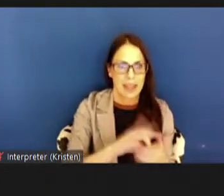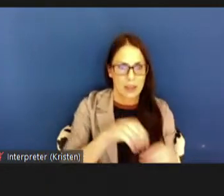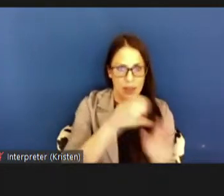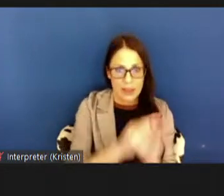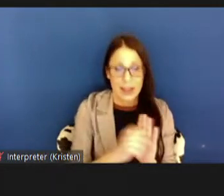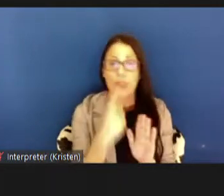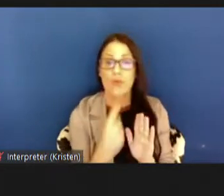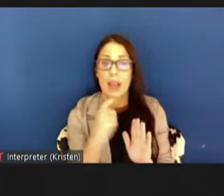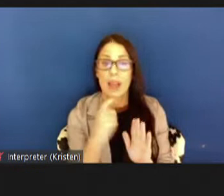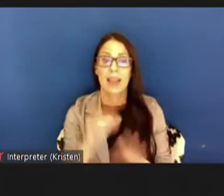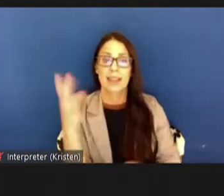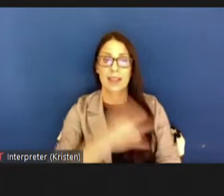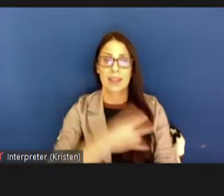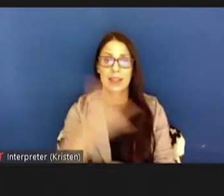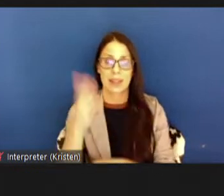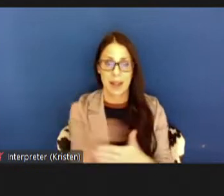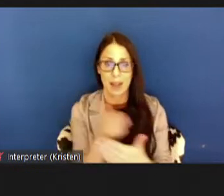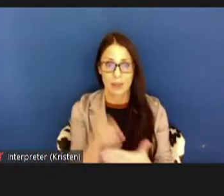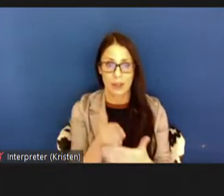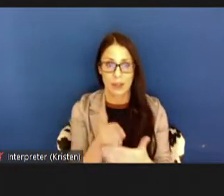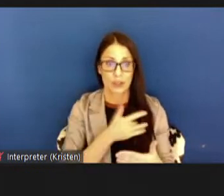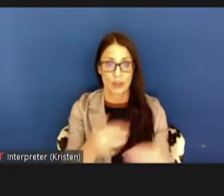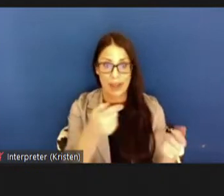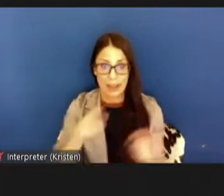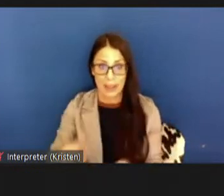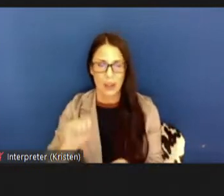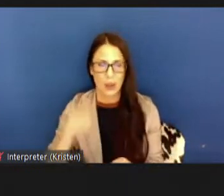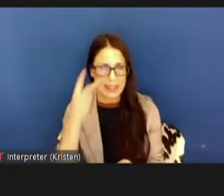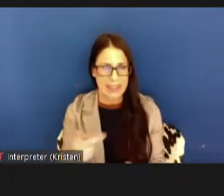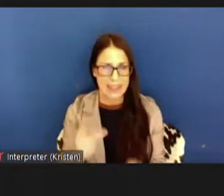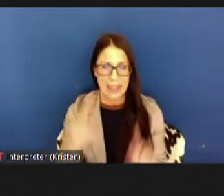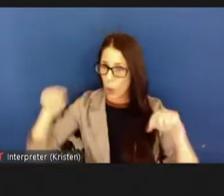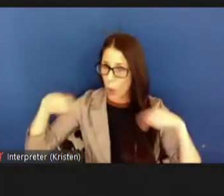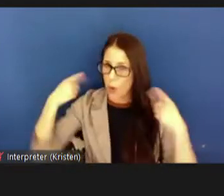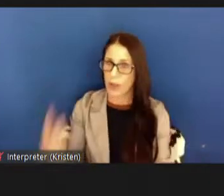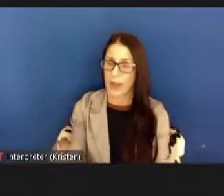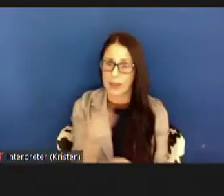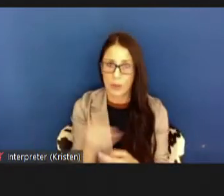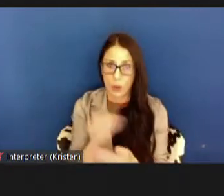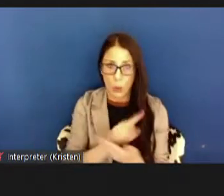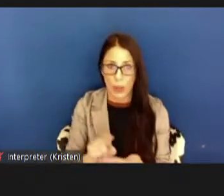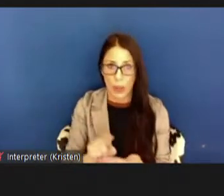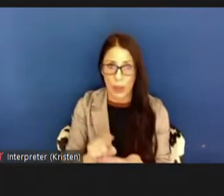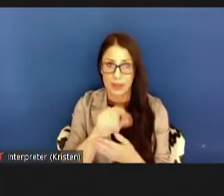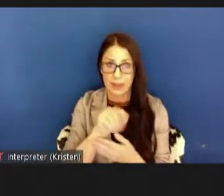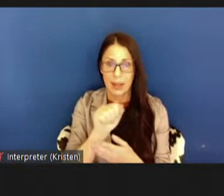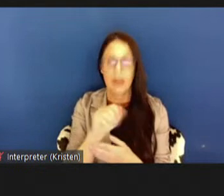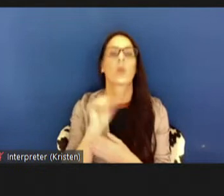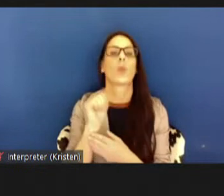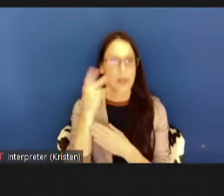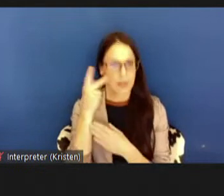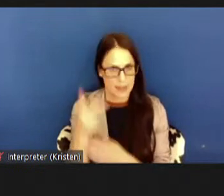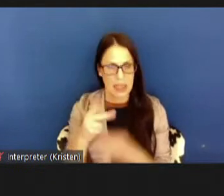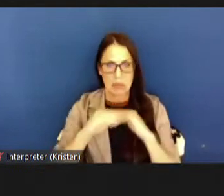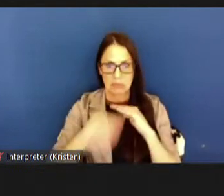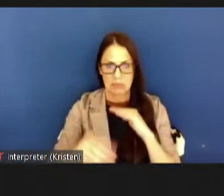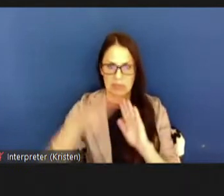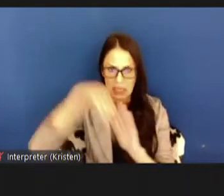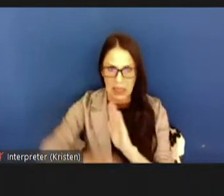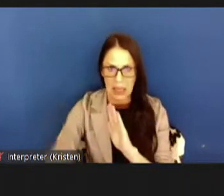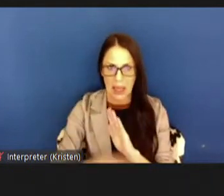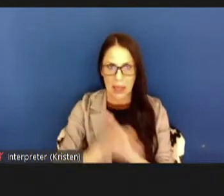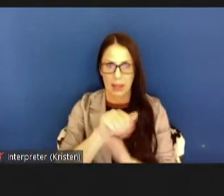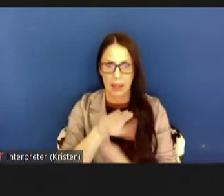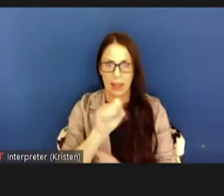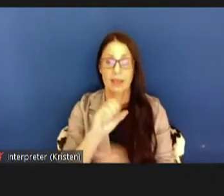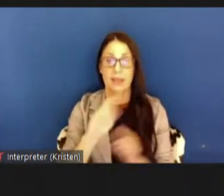average trend. So what you'll see if you take a look at the last couple of weeks worth of data is that we were seeing a steady decline in cases. Then came the